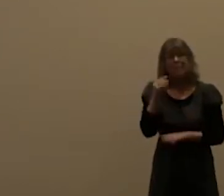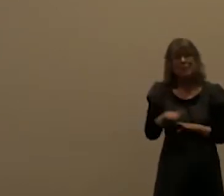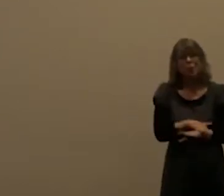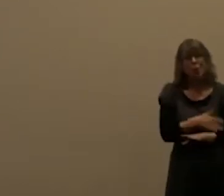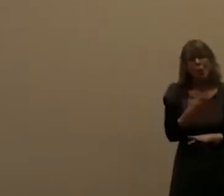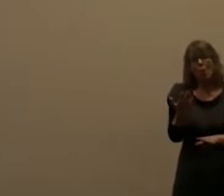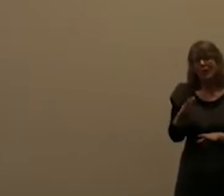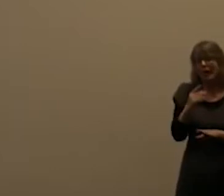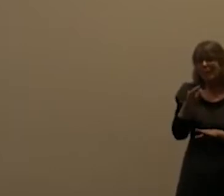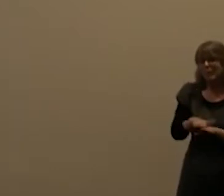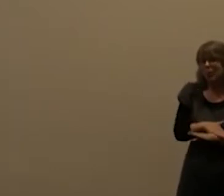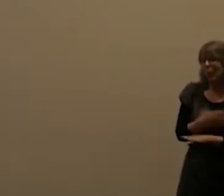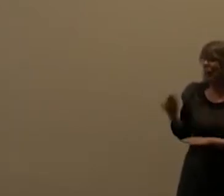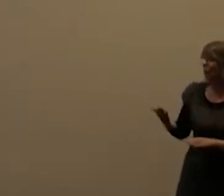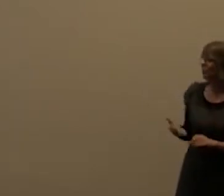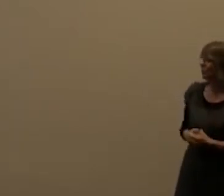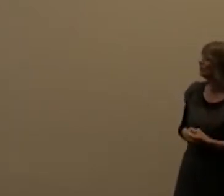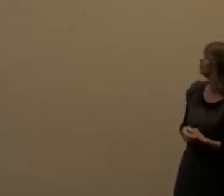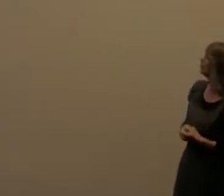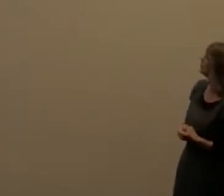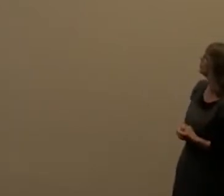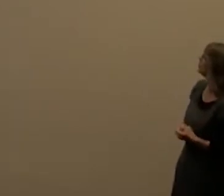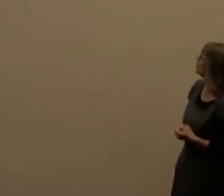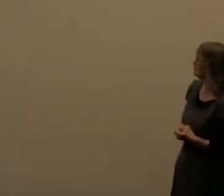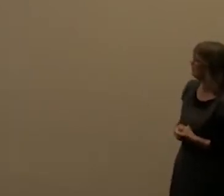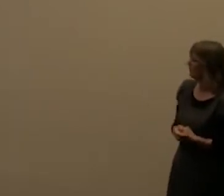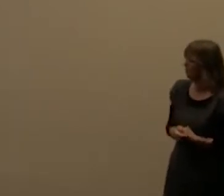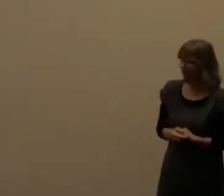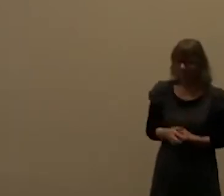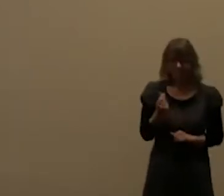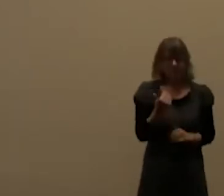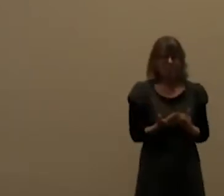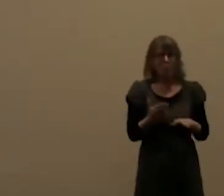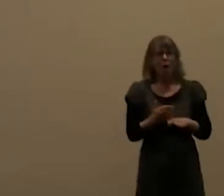than the Make.PowerApps.com portal, so we got some work to do there still, but